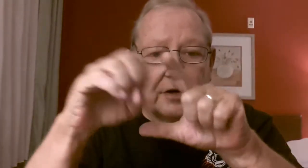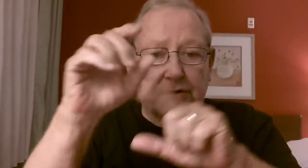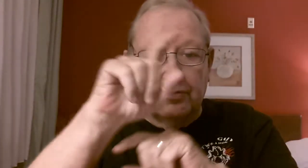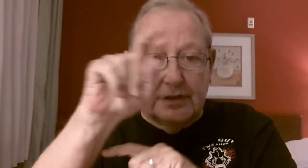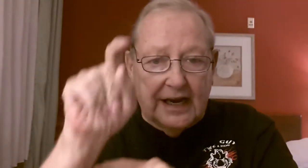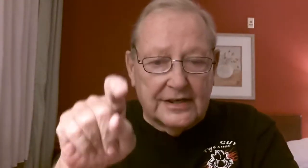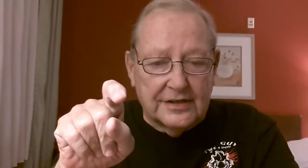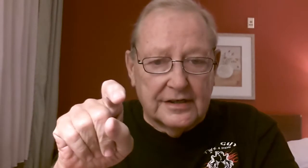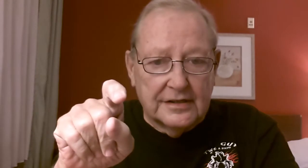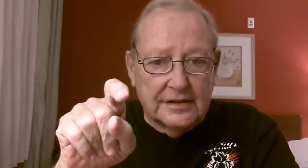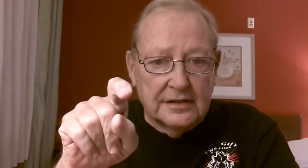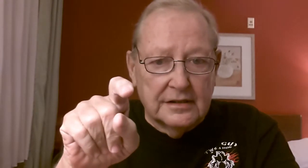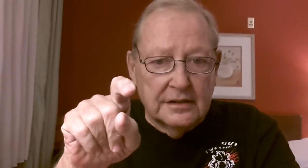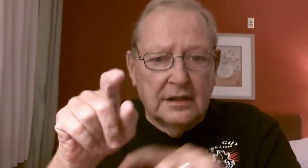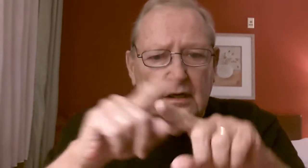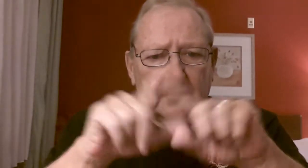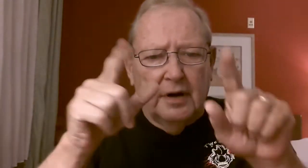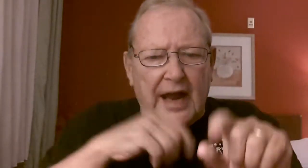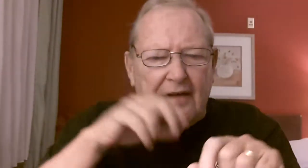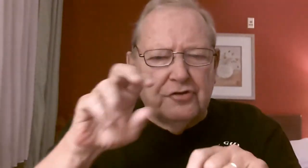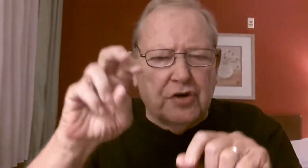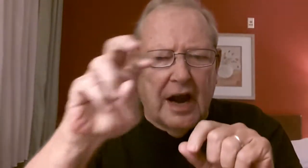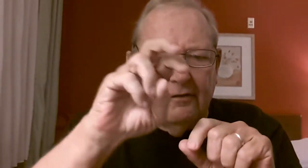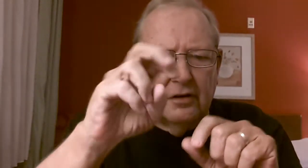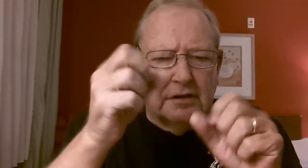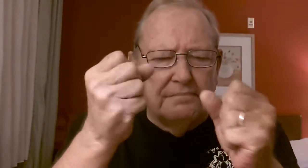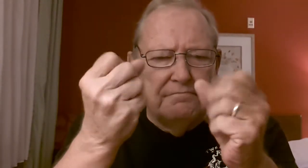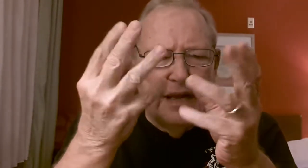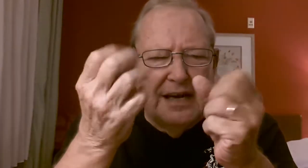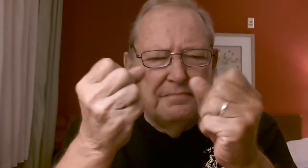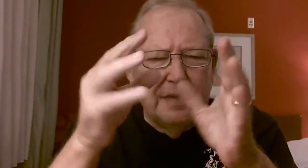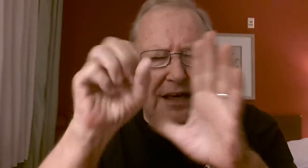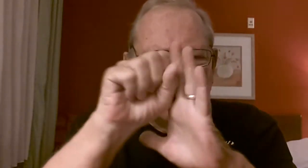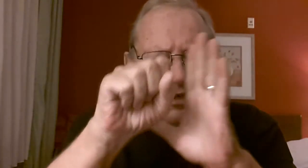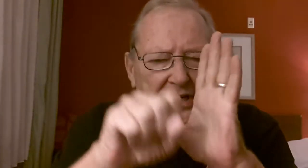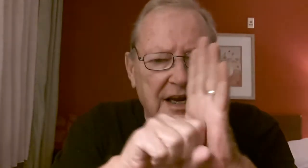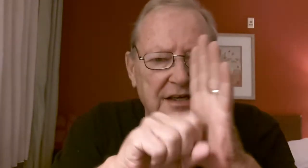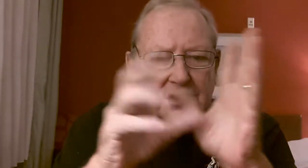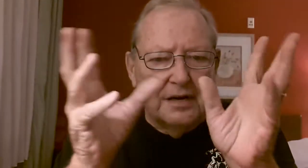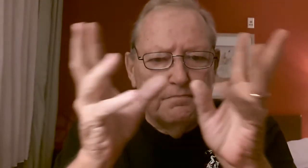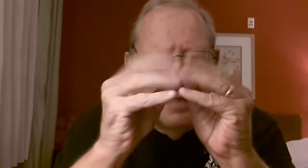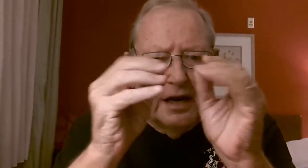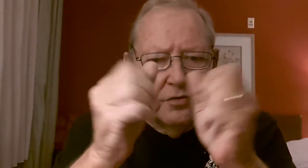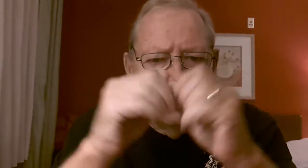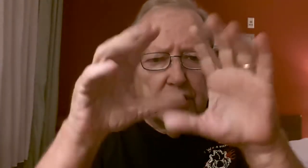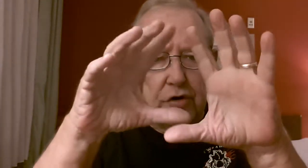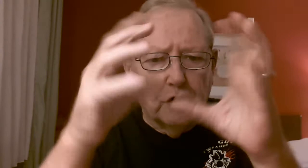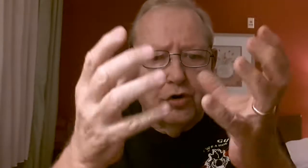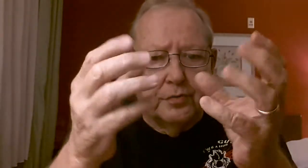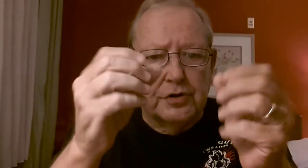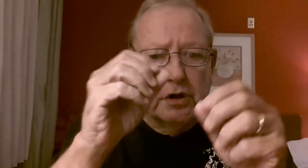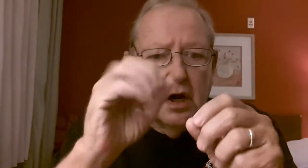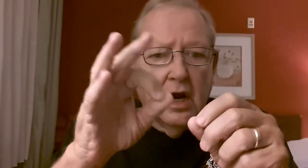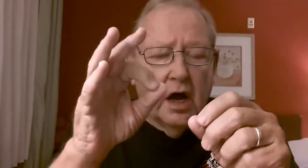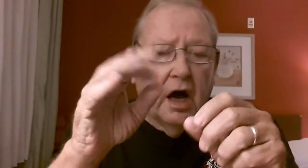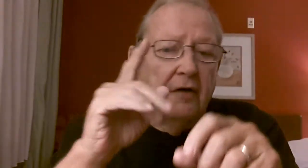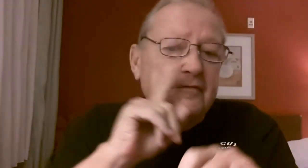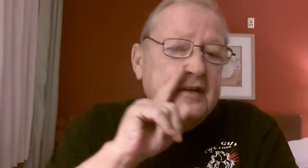Paso, Texas. But I've traveled to many, many states and met with groups of